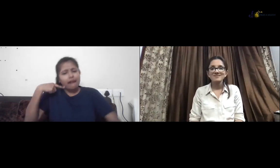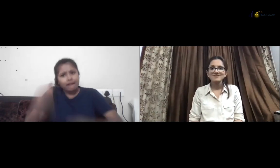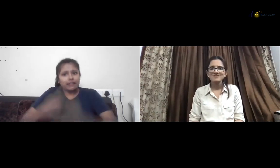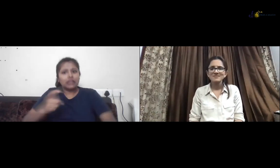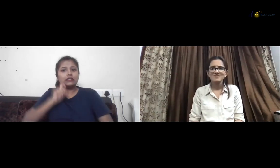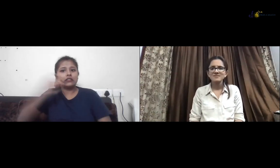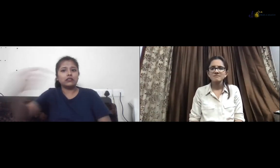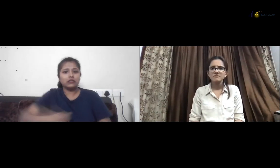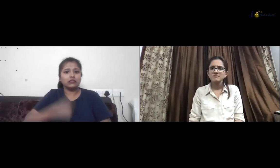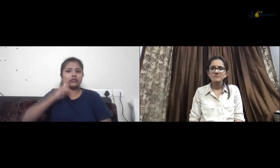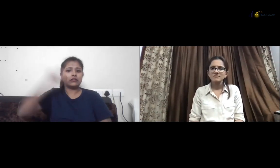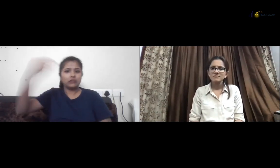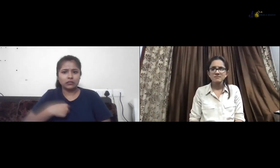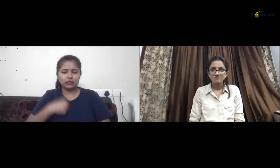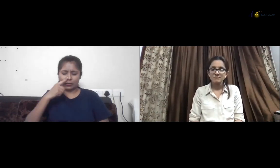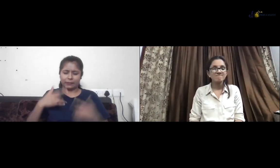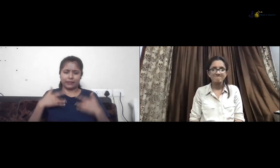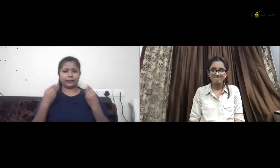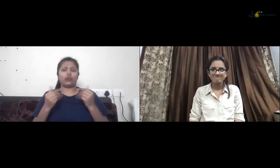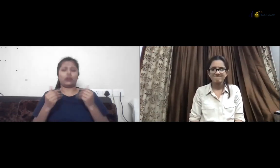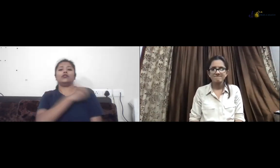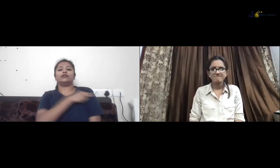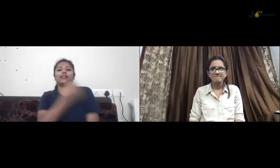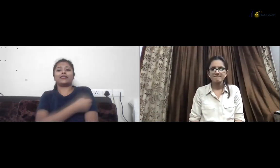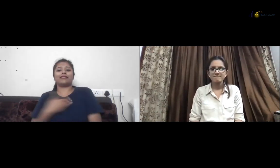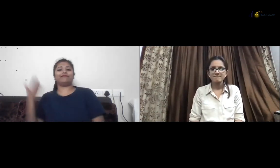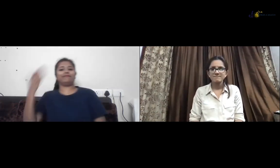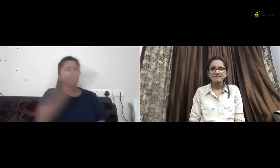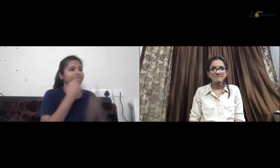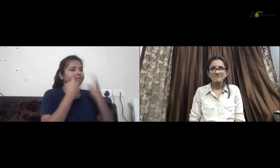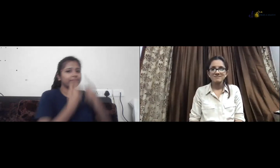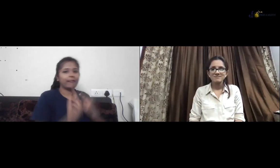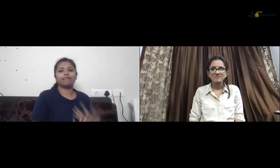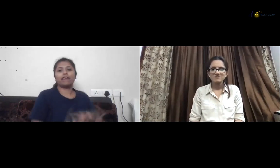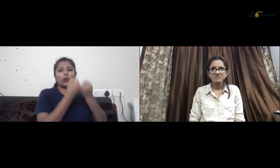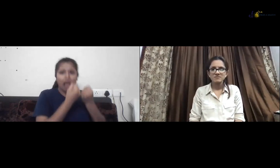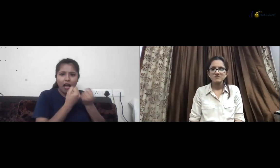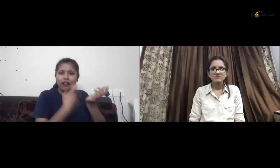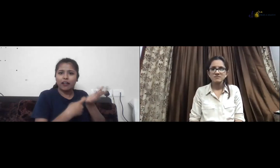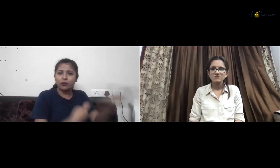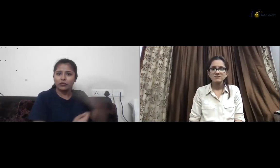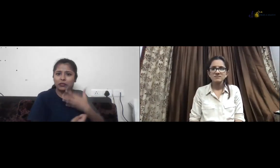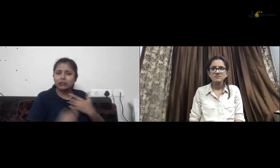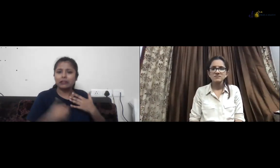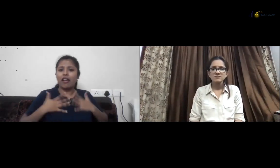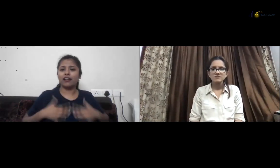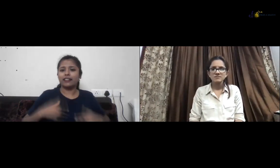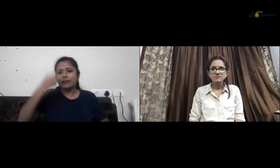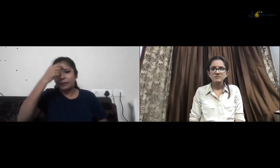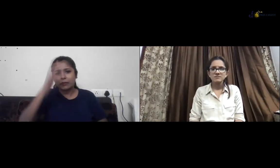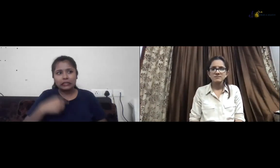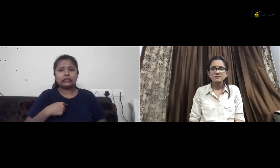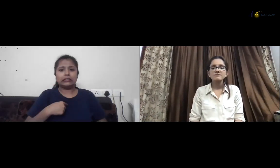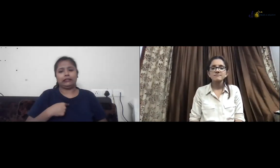the couples, for example, they have to. So male is asking for sex on the daily basis,